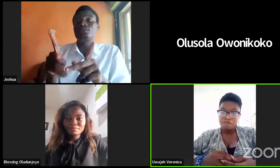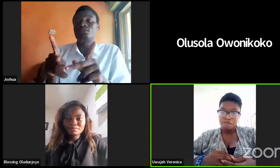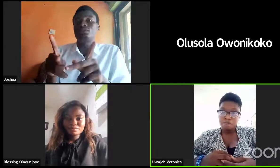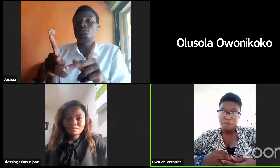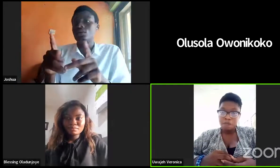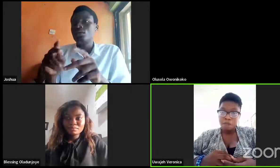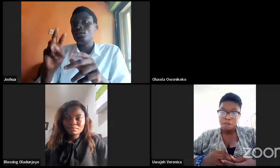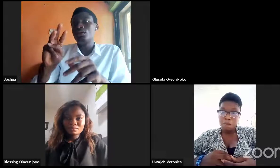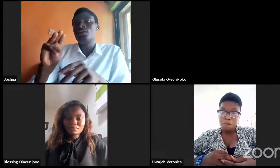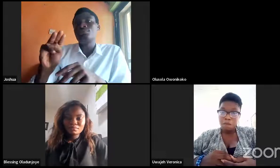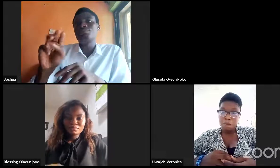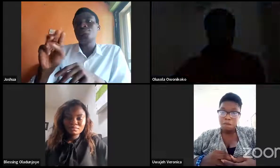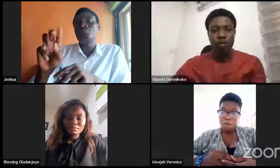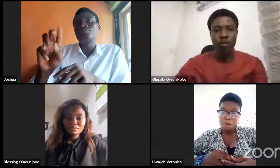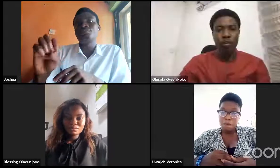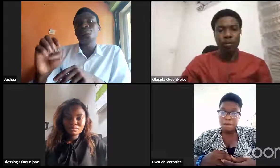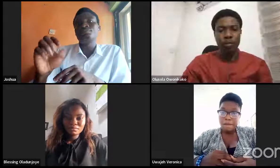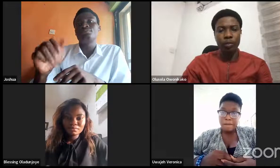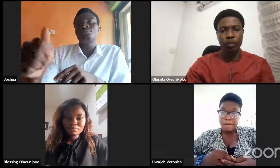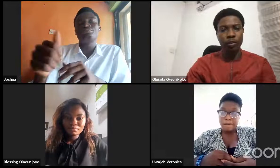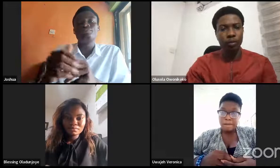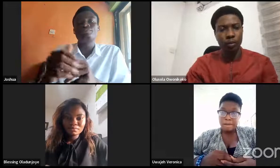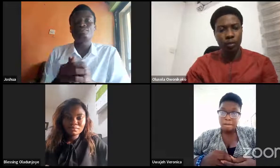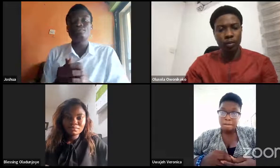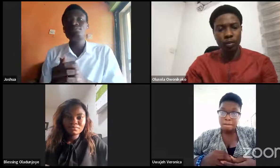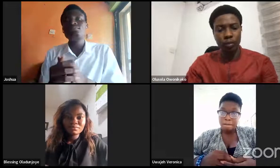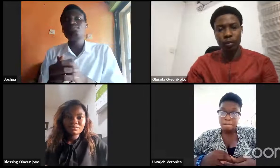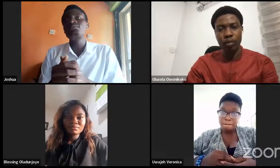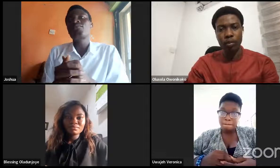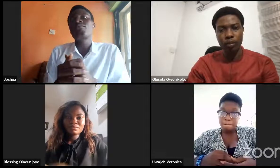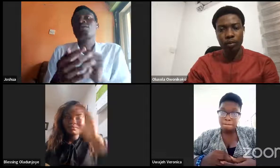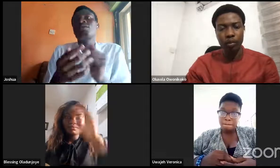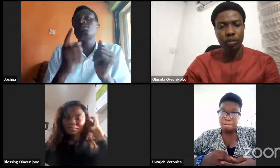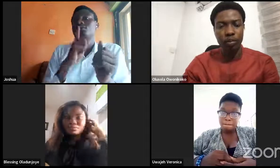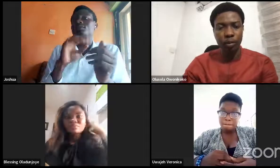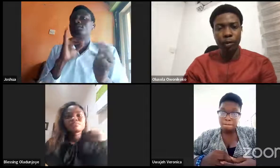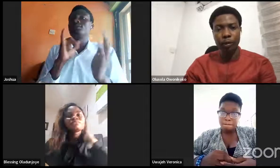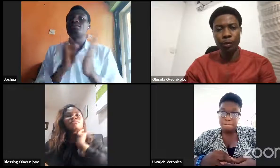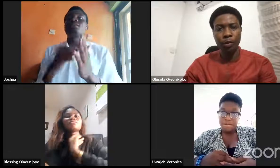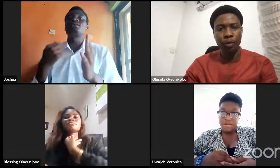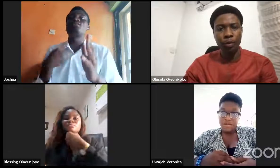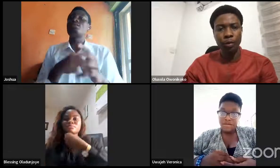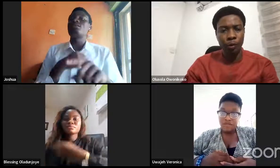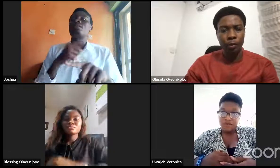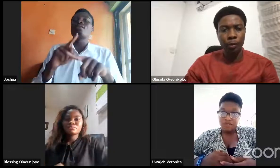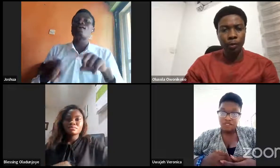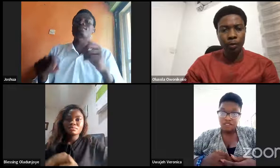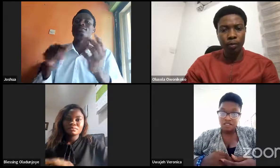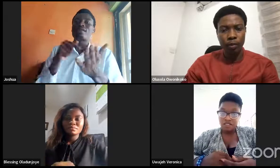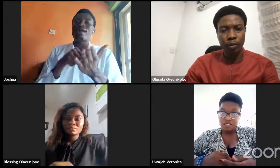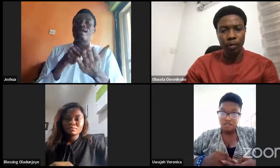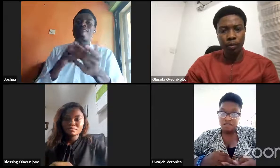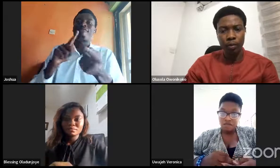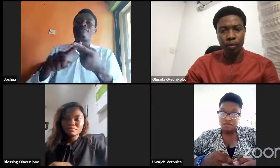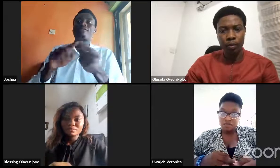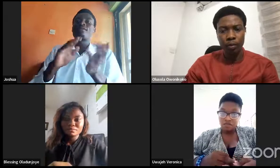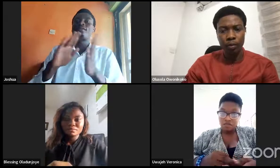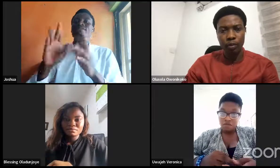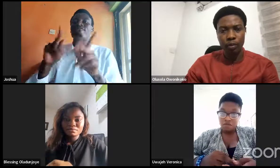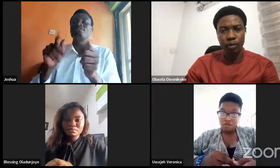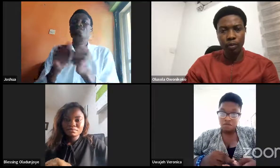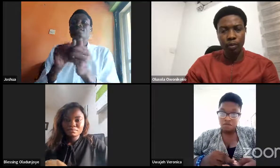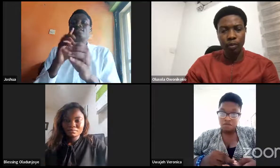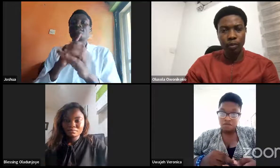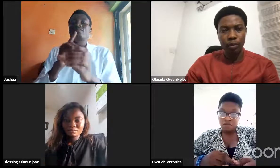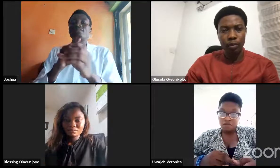All right, so the truth is that we can't afford to leave persons with disabilities in Nigeria behind as far as access and